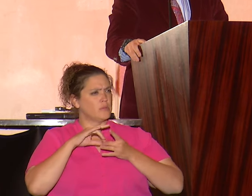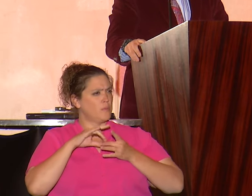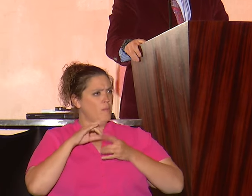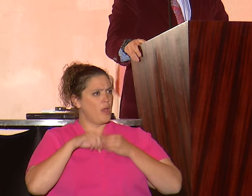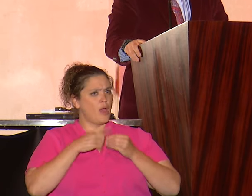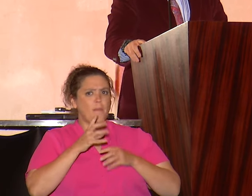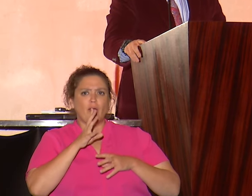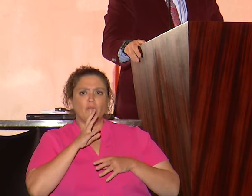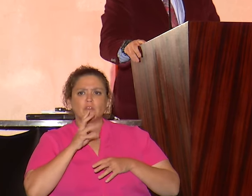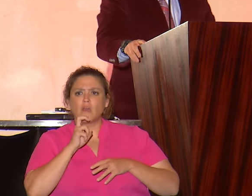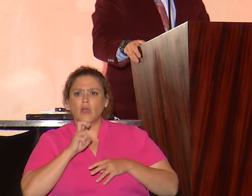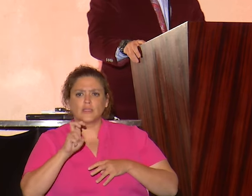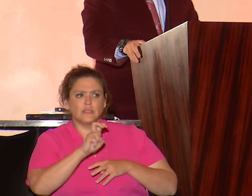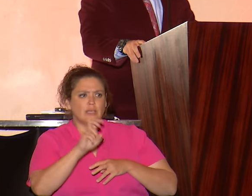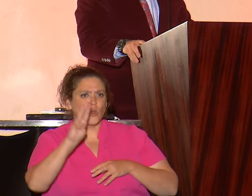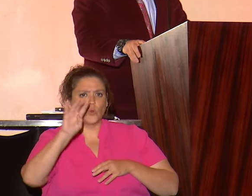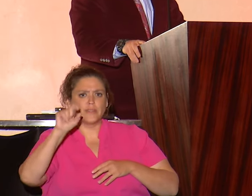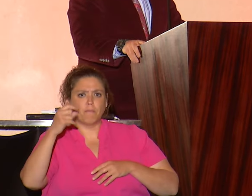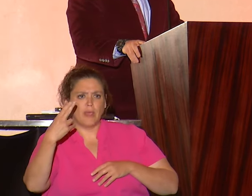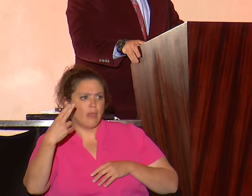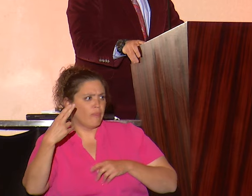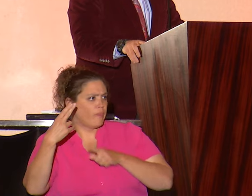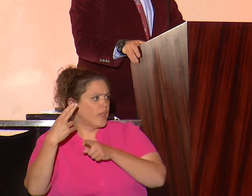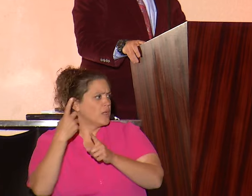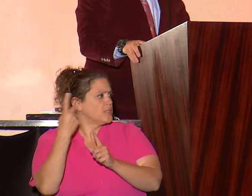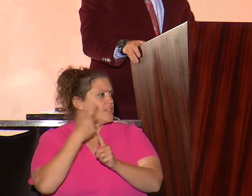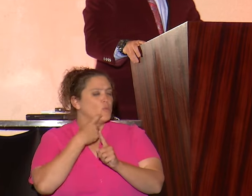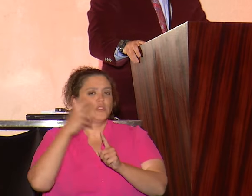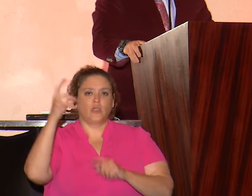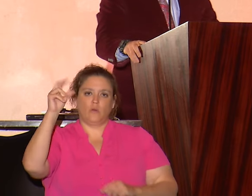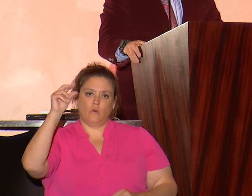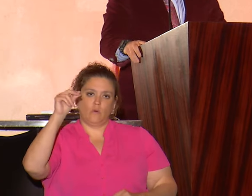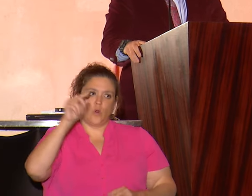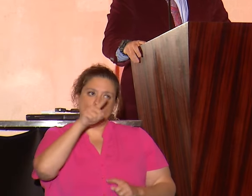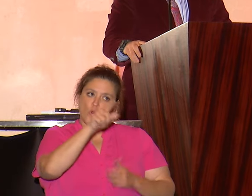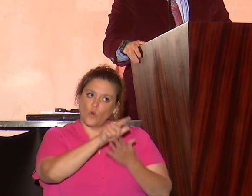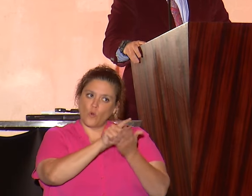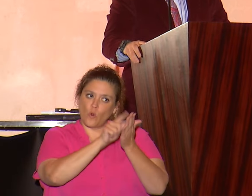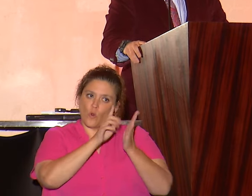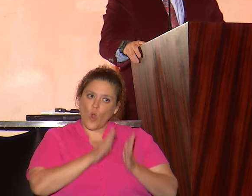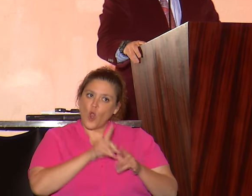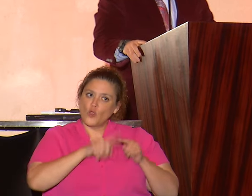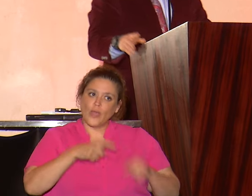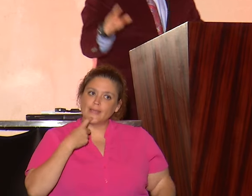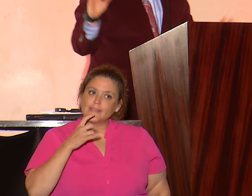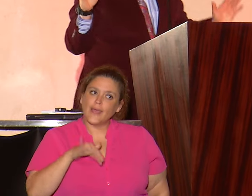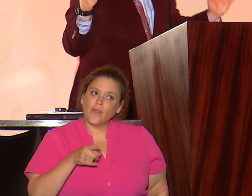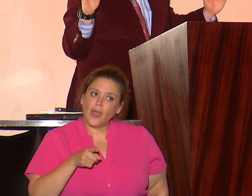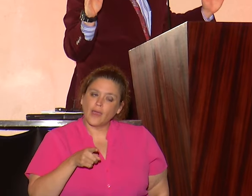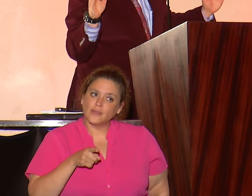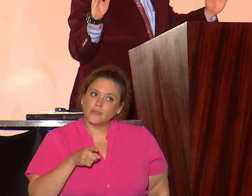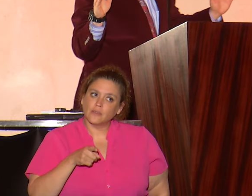was pure mythology, and somebody said, "No, Eddie, you're a lawyer. You can't say that." So,